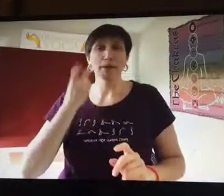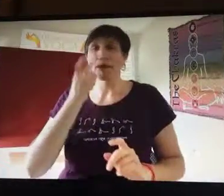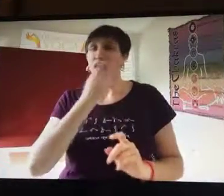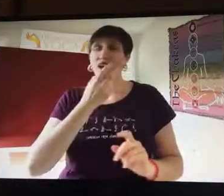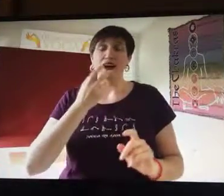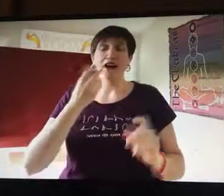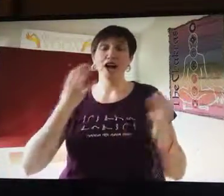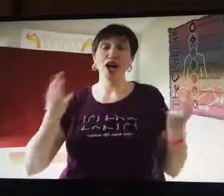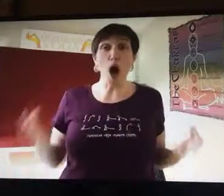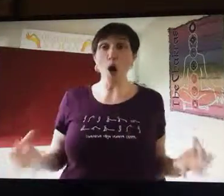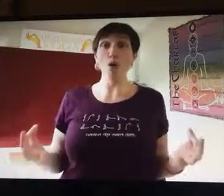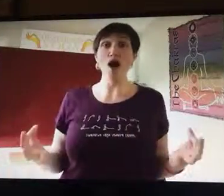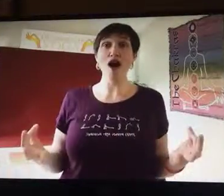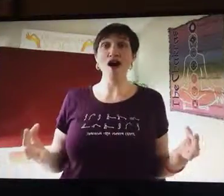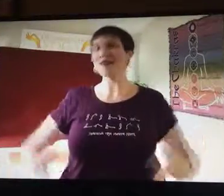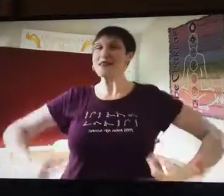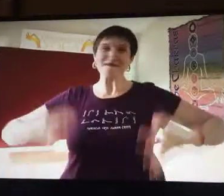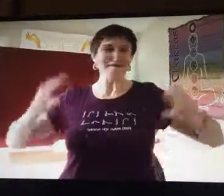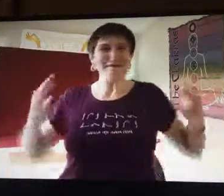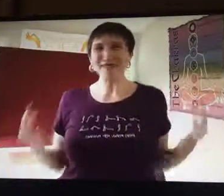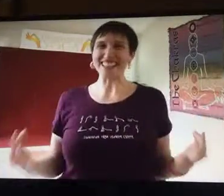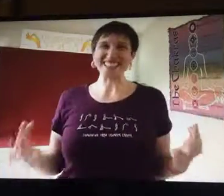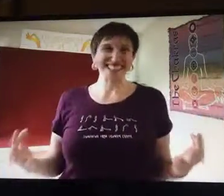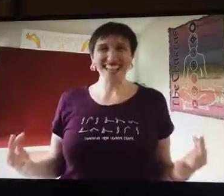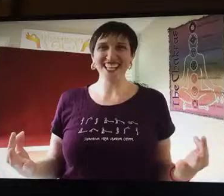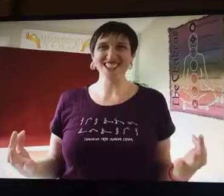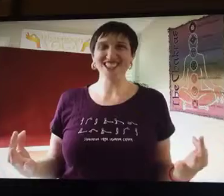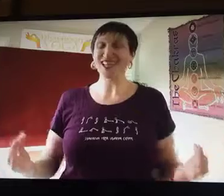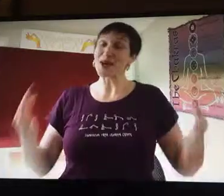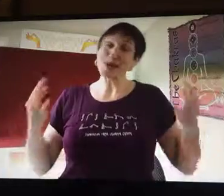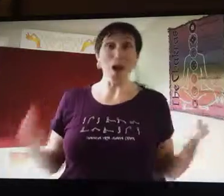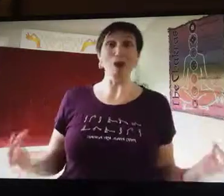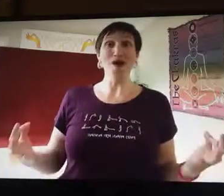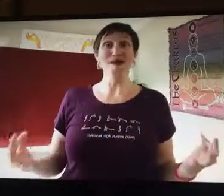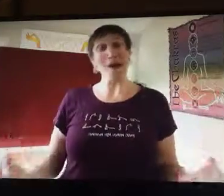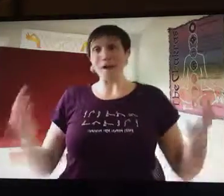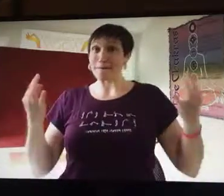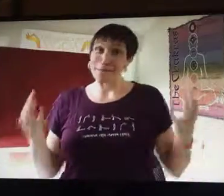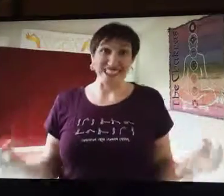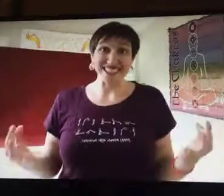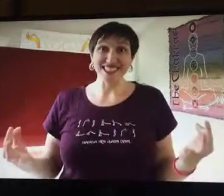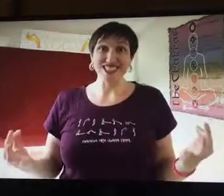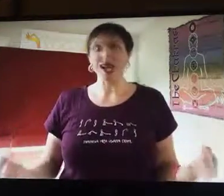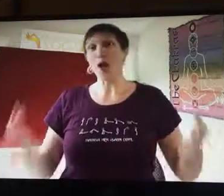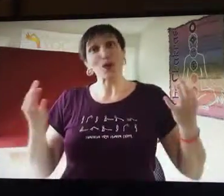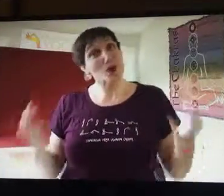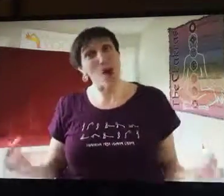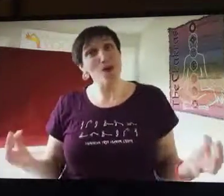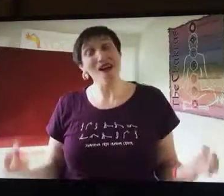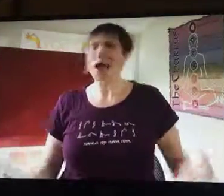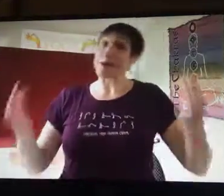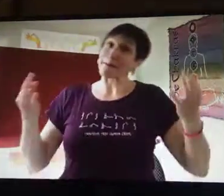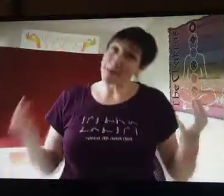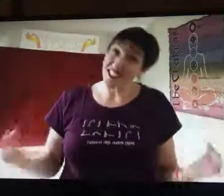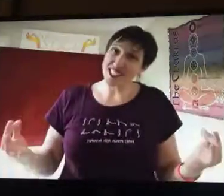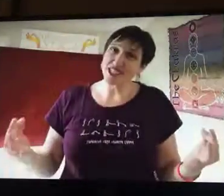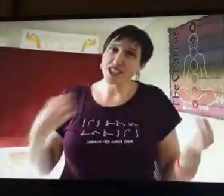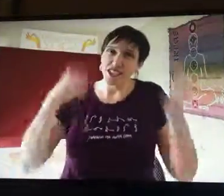So when reading it, it's awful. Yoga, meditation. Yoga, meditation. Yoga,